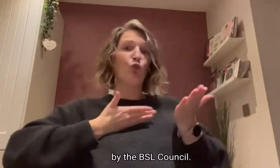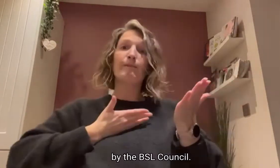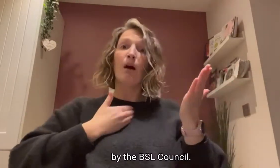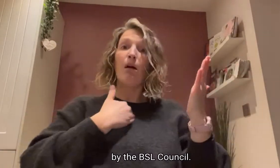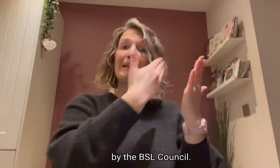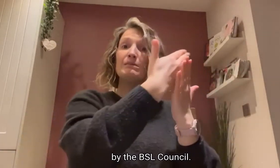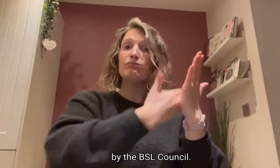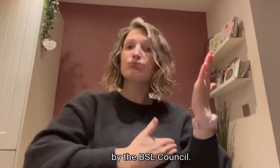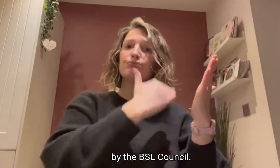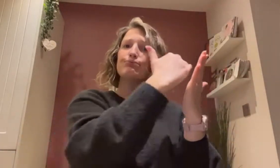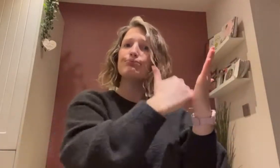BSL Council.